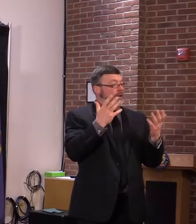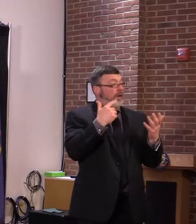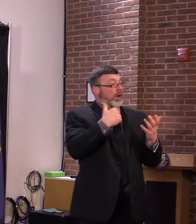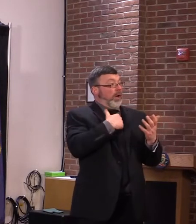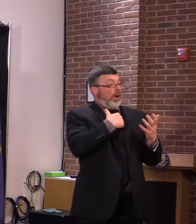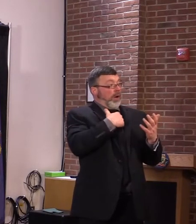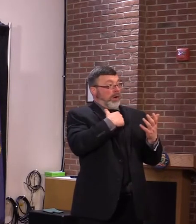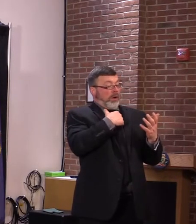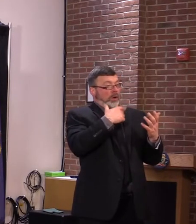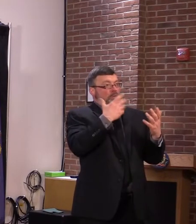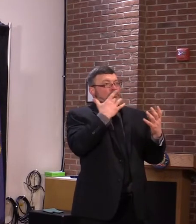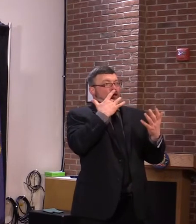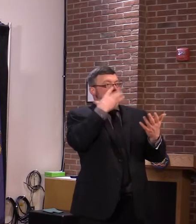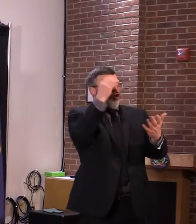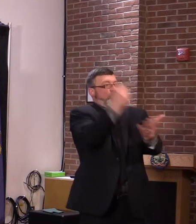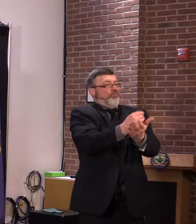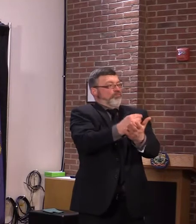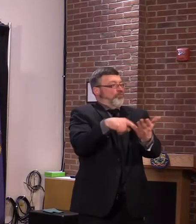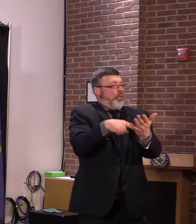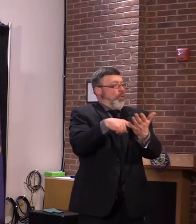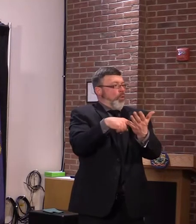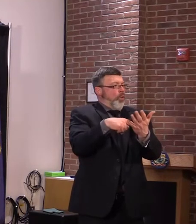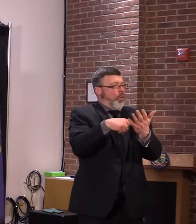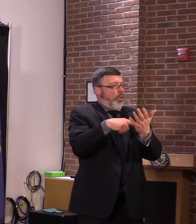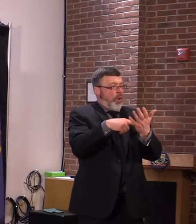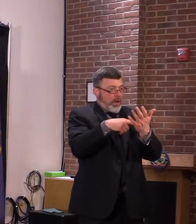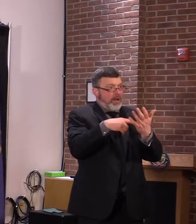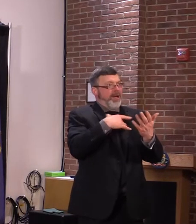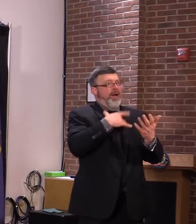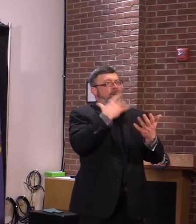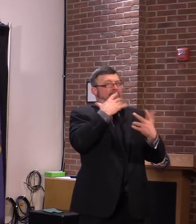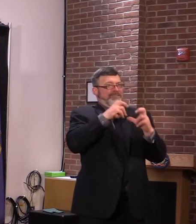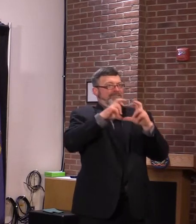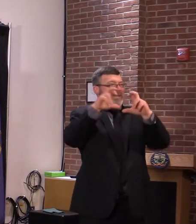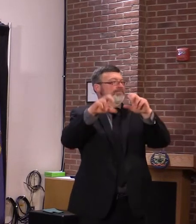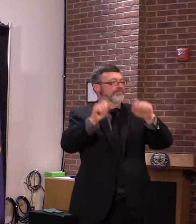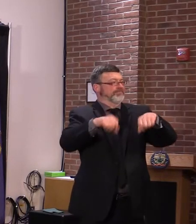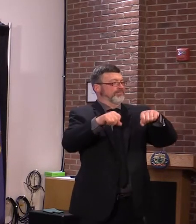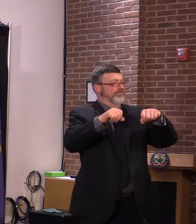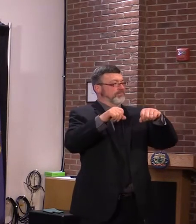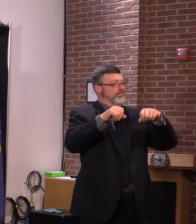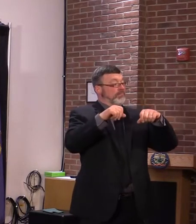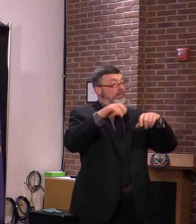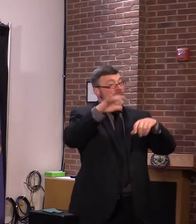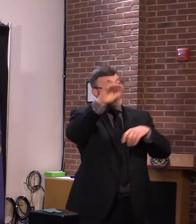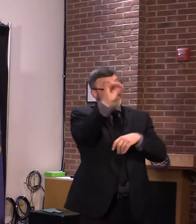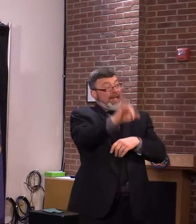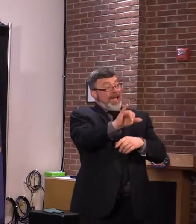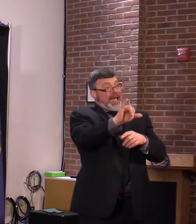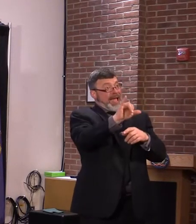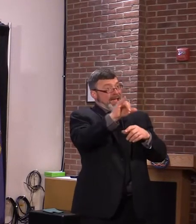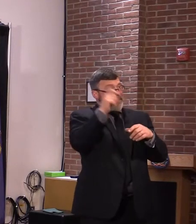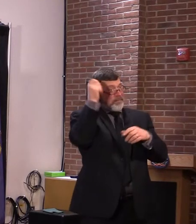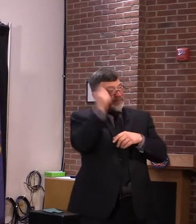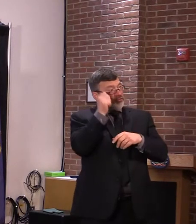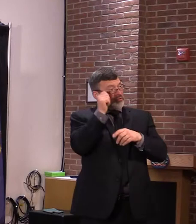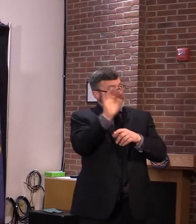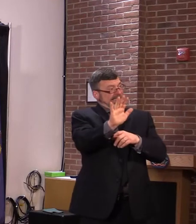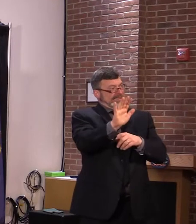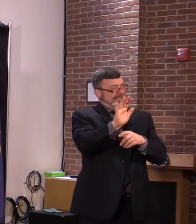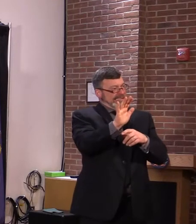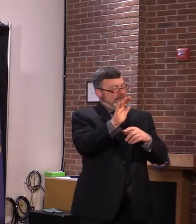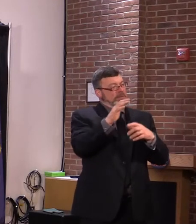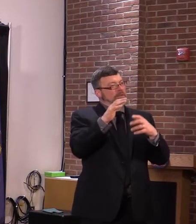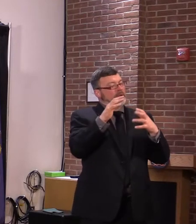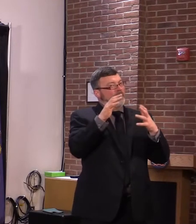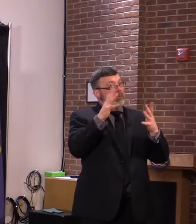don't mind making investments. In this case, we'll want to be sure that it makes the structural changes that won't lead